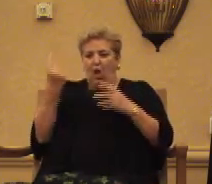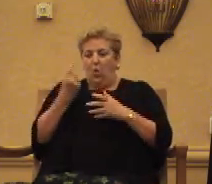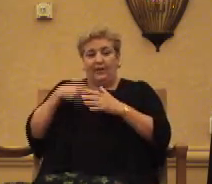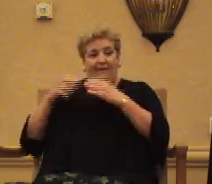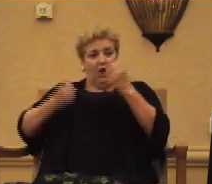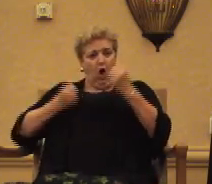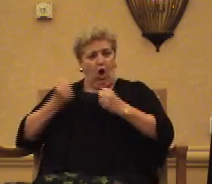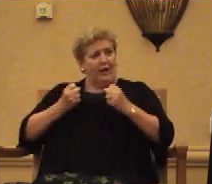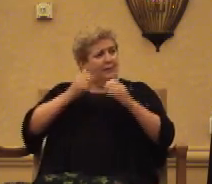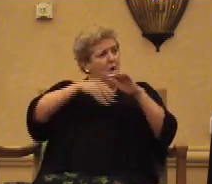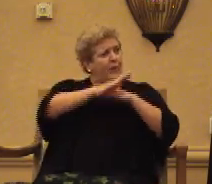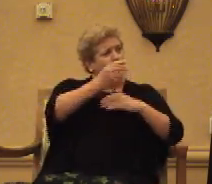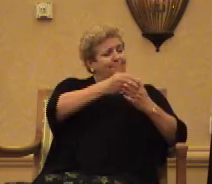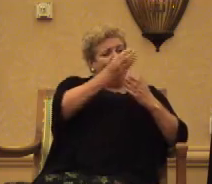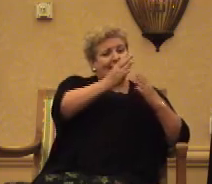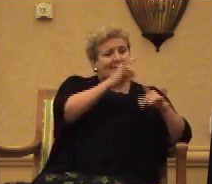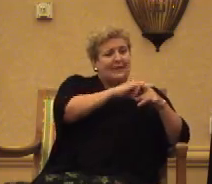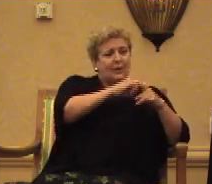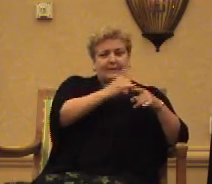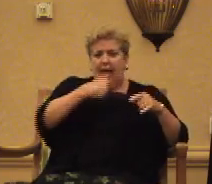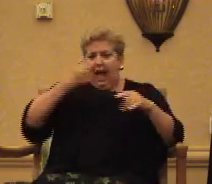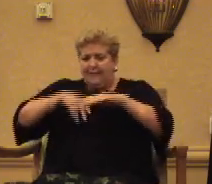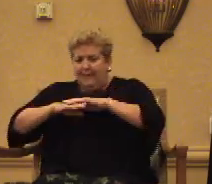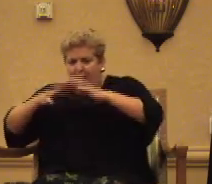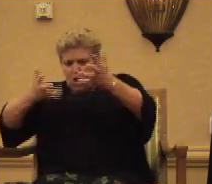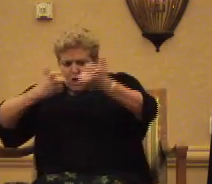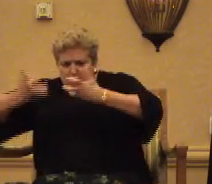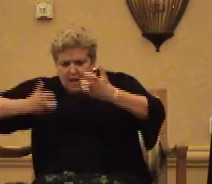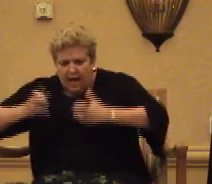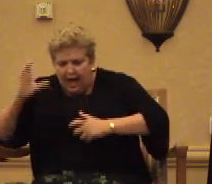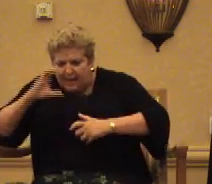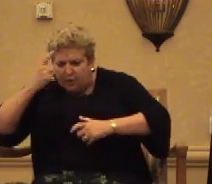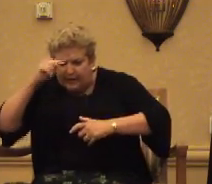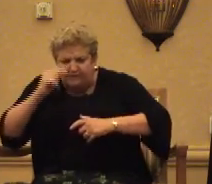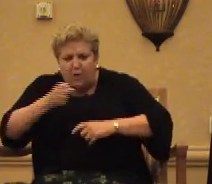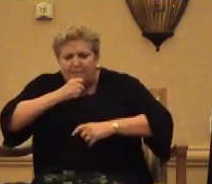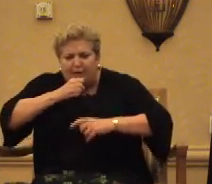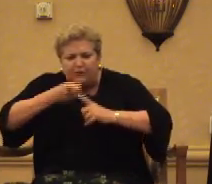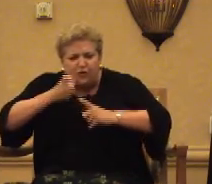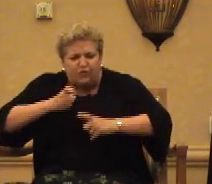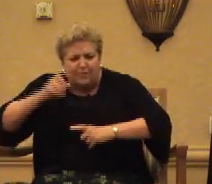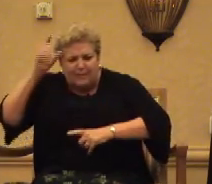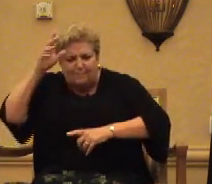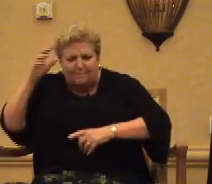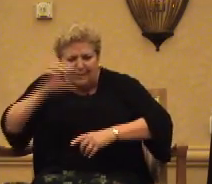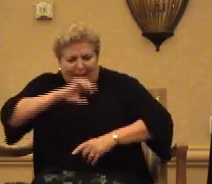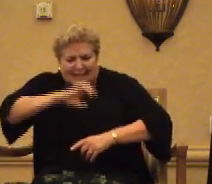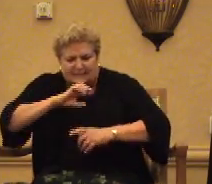back, I'm trying to take apart your dashboard looking for microphones from the police, you know, because I'm